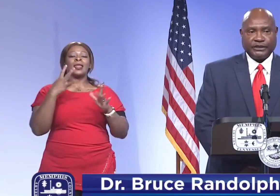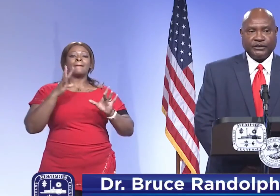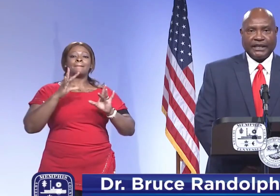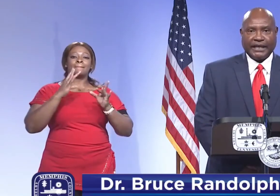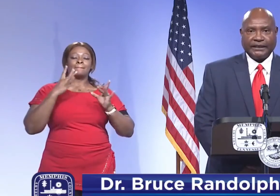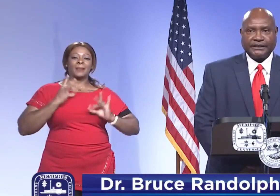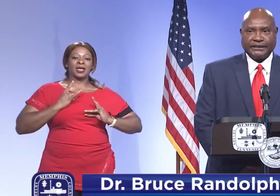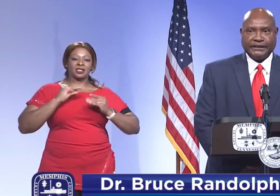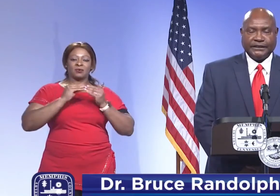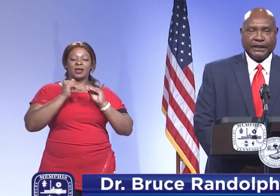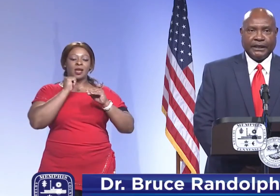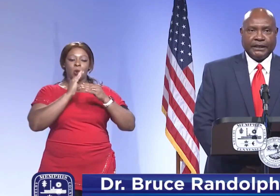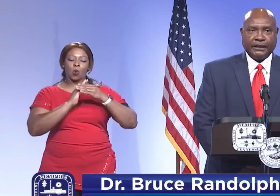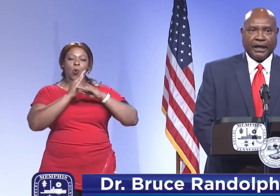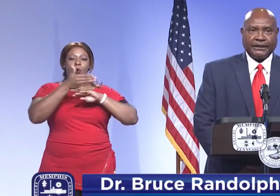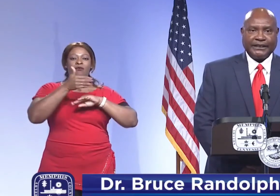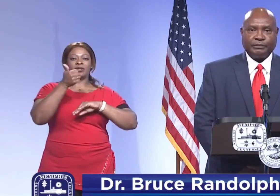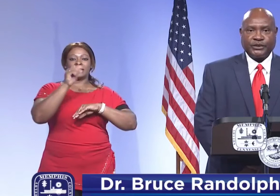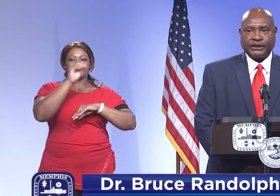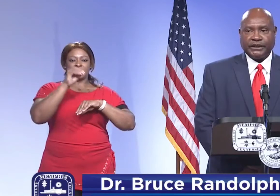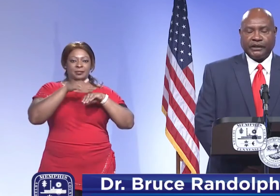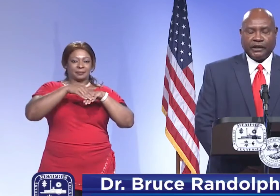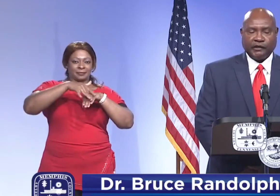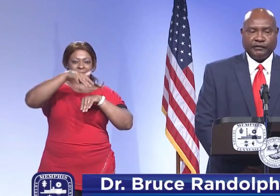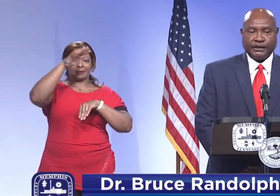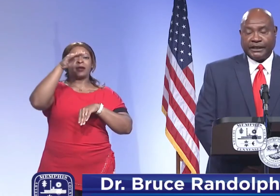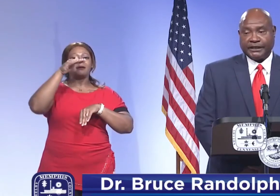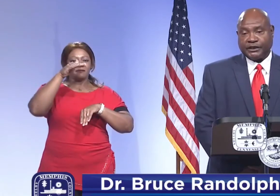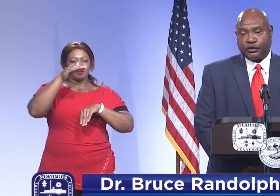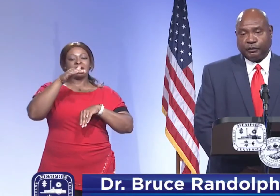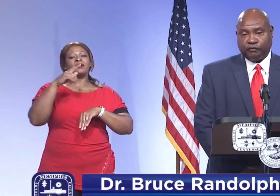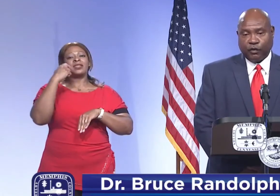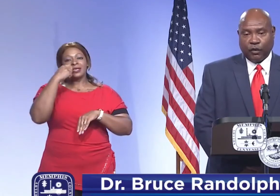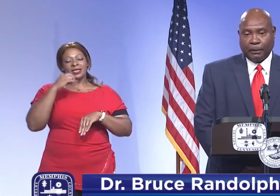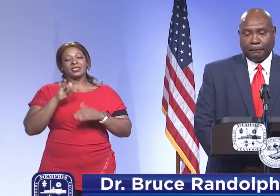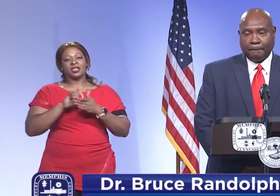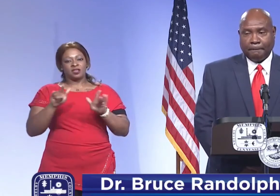rate to not exceed 10% of the test that you